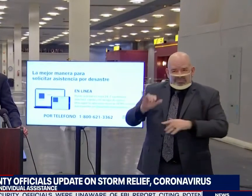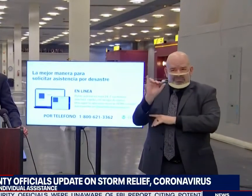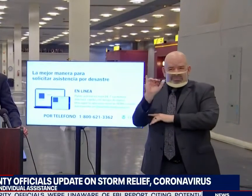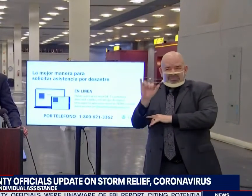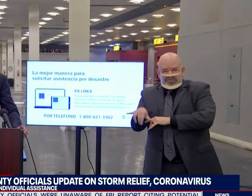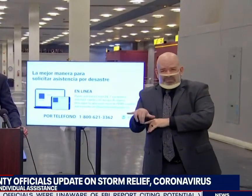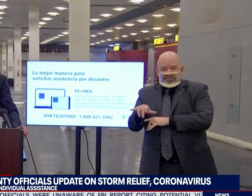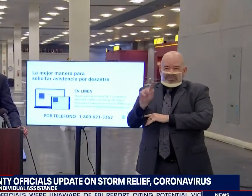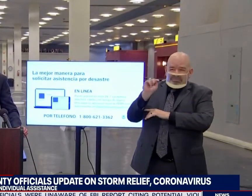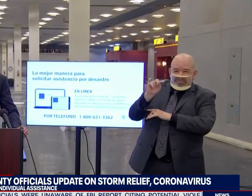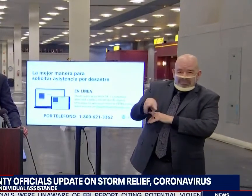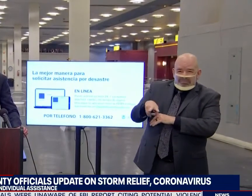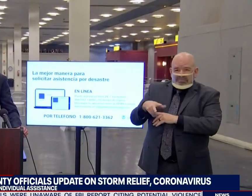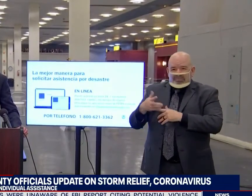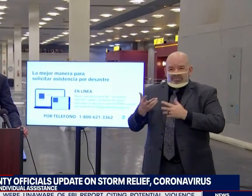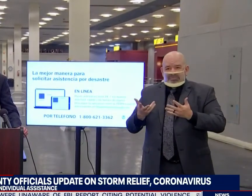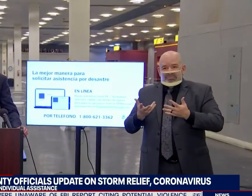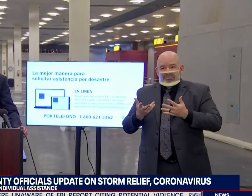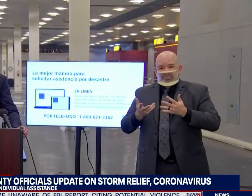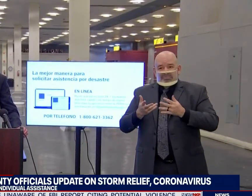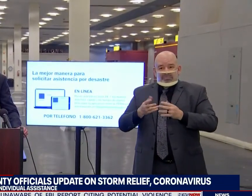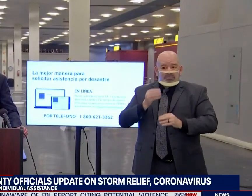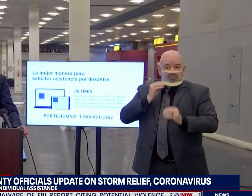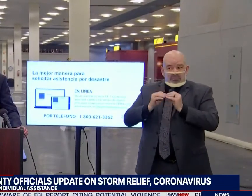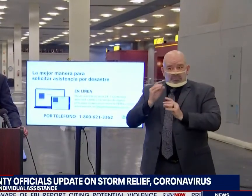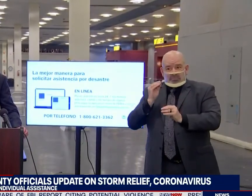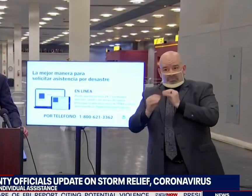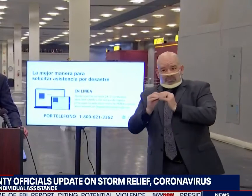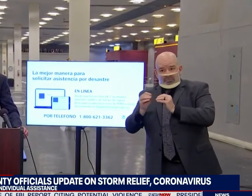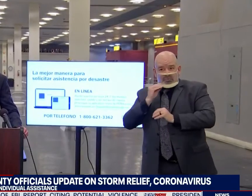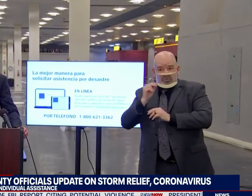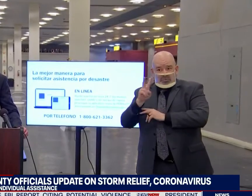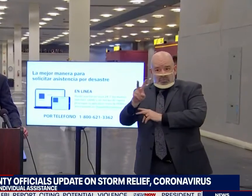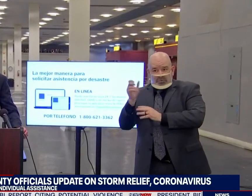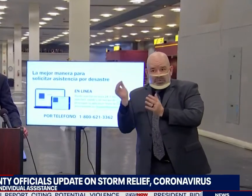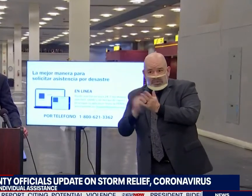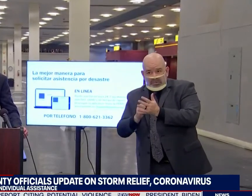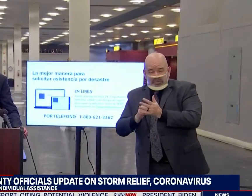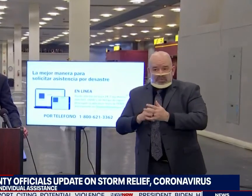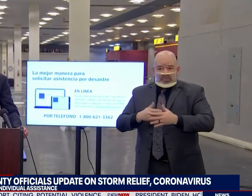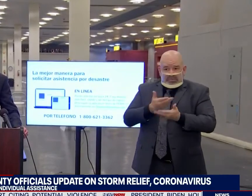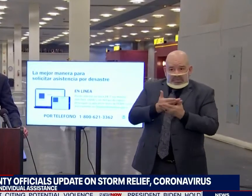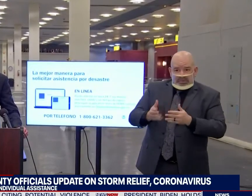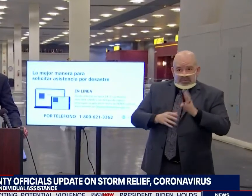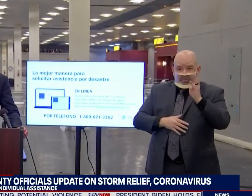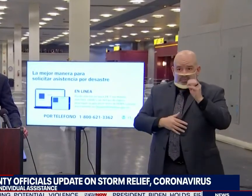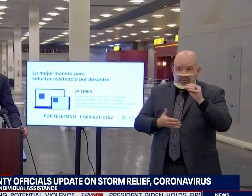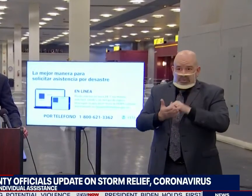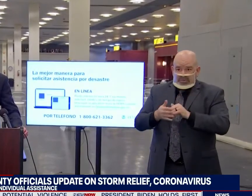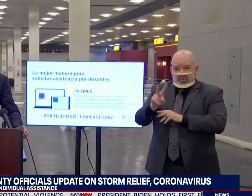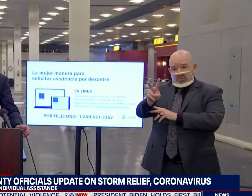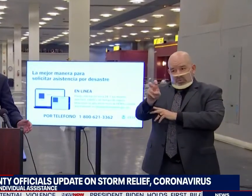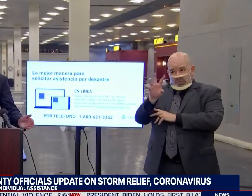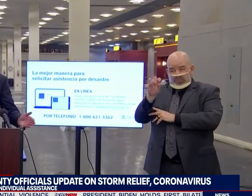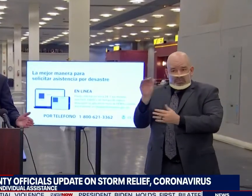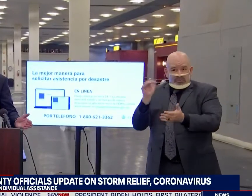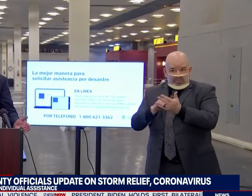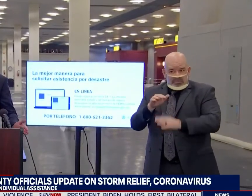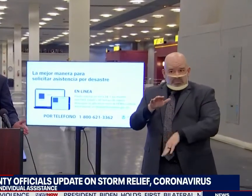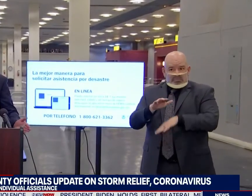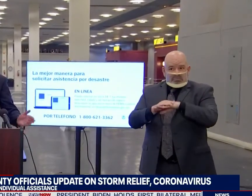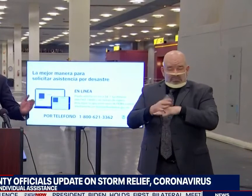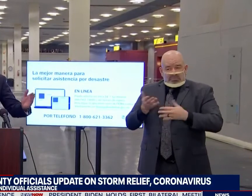to $240,000. Uh you may not need anywhere near that, but um if you did need that much, that'd be the caps on that.